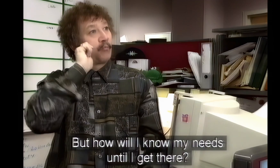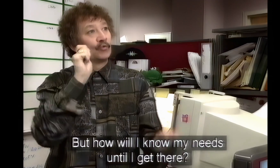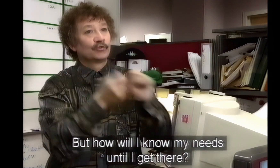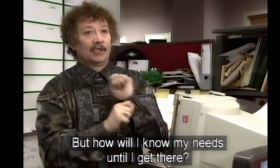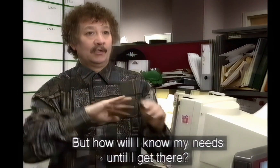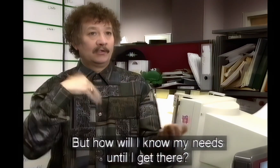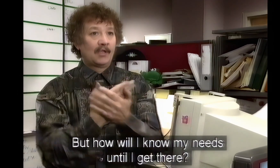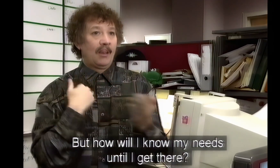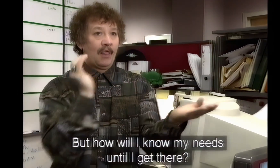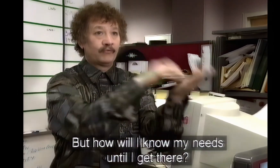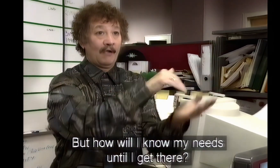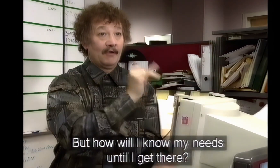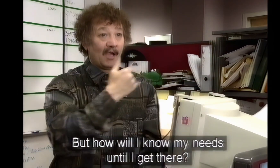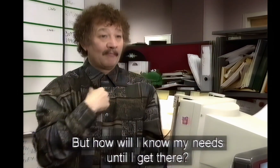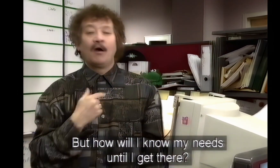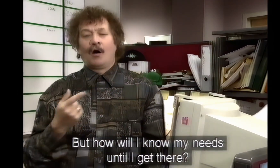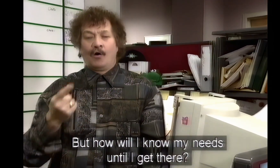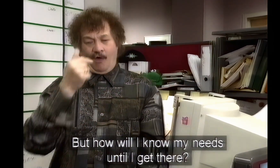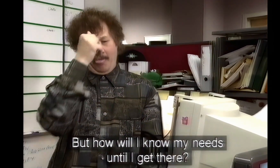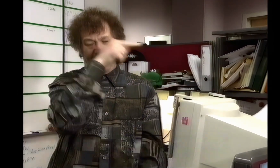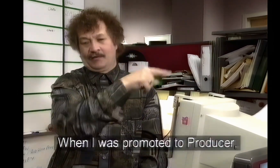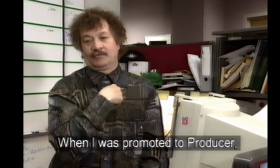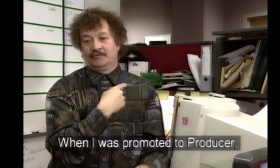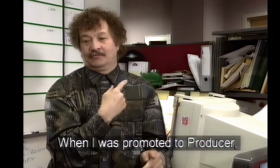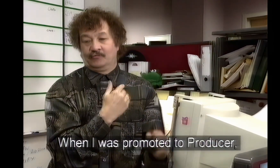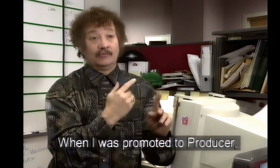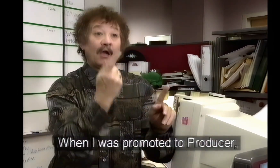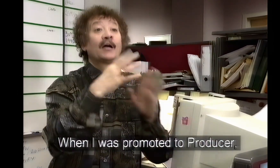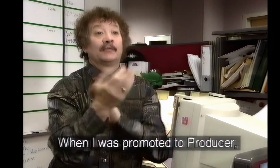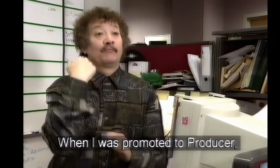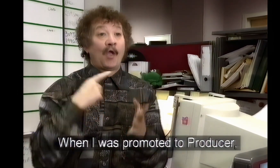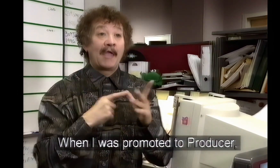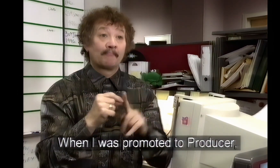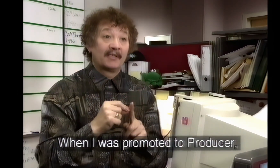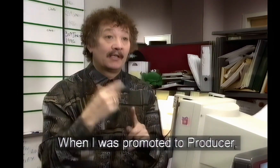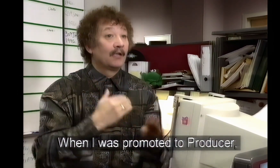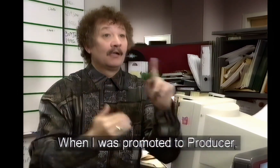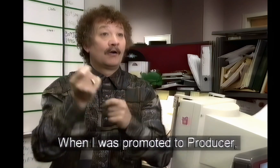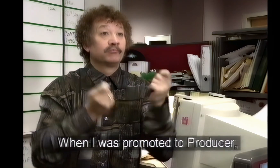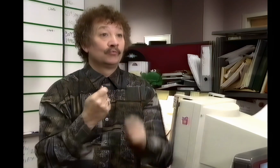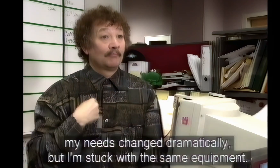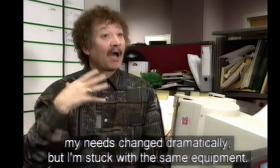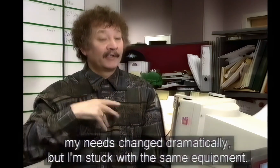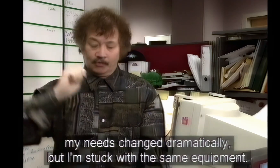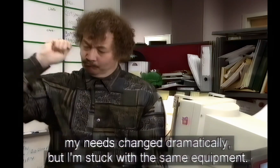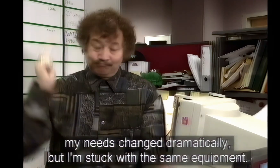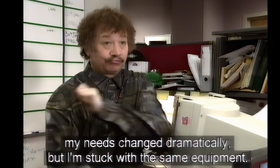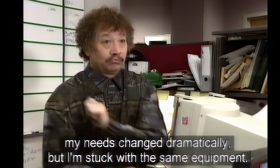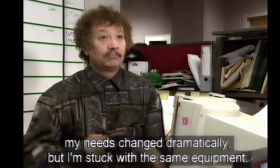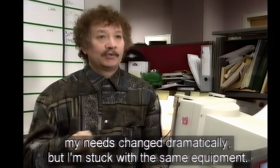know that my needs will be different until I actually get there? For example, when I was promoted from assistant producer to producer, my needs changed